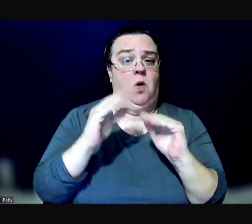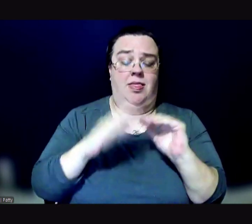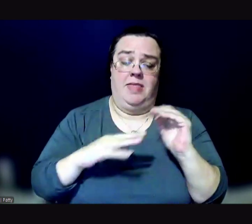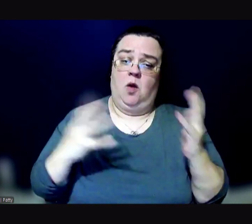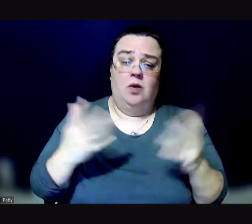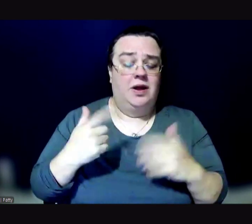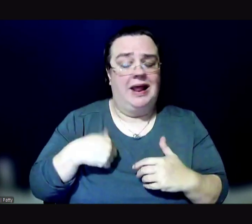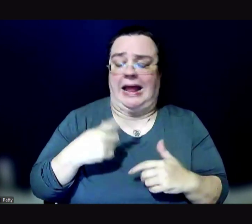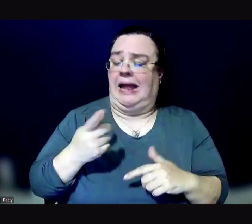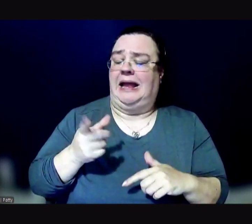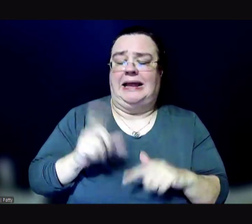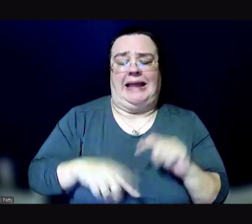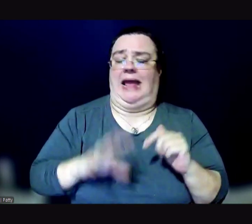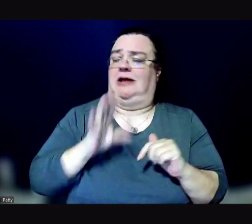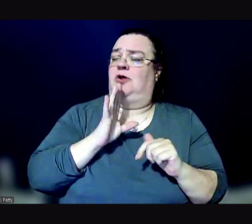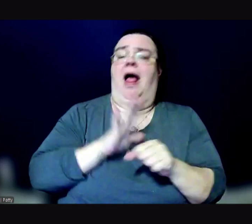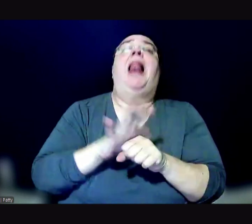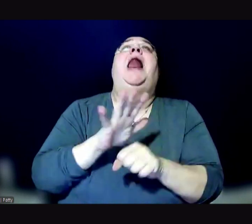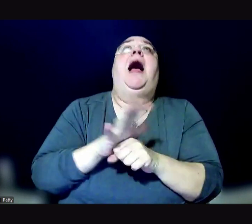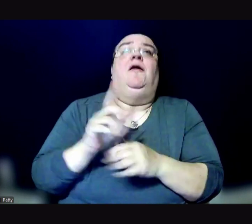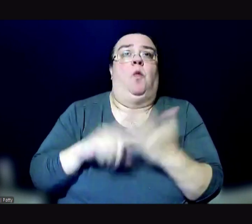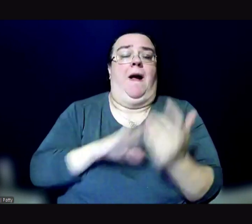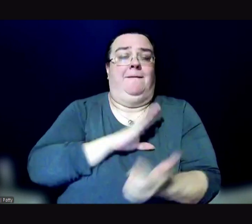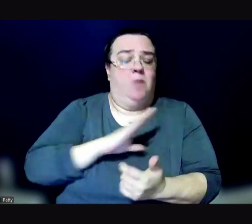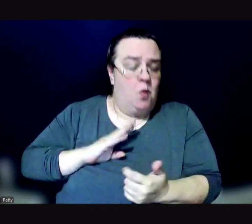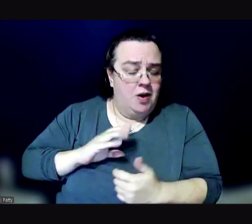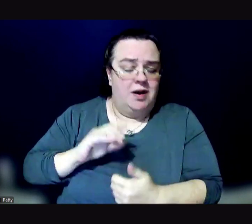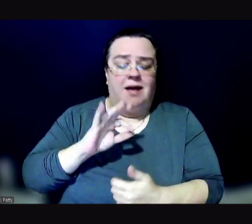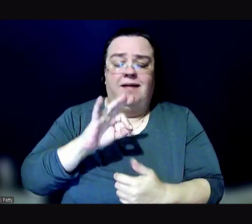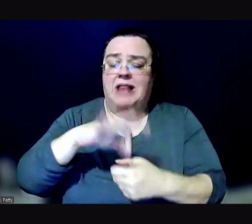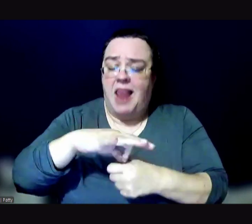Supervisors did and the town staff. And I just say that